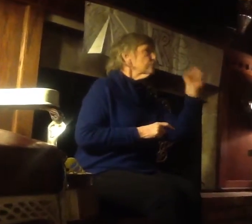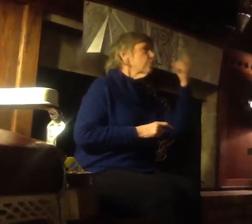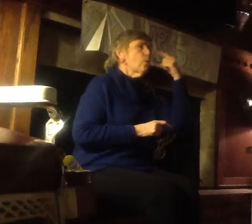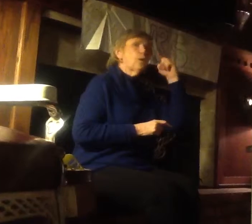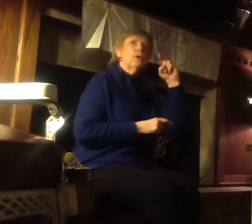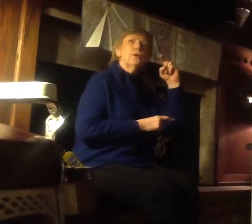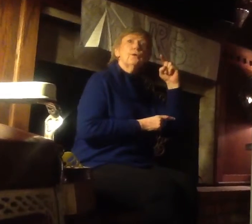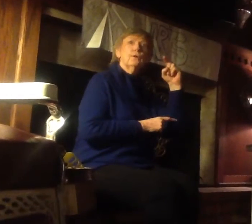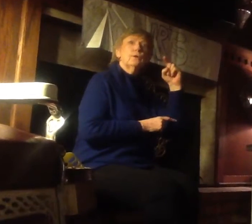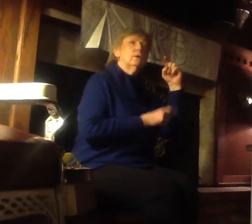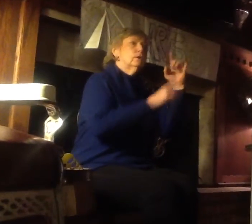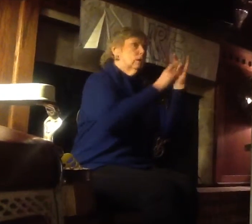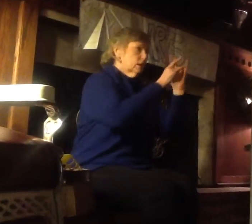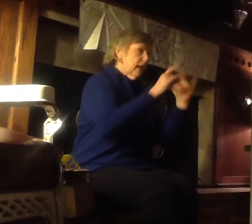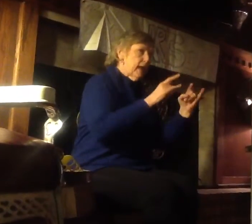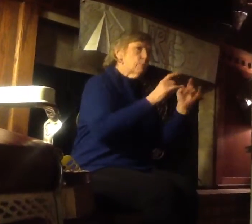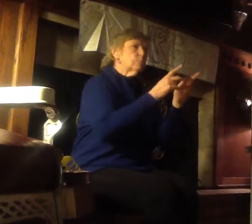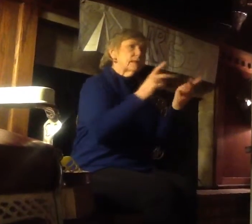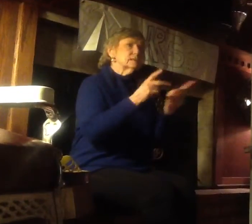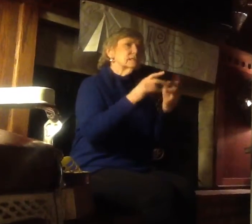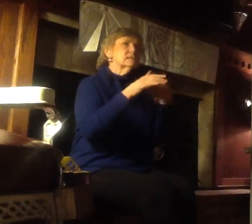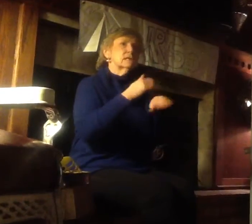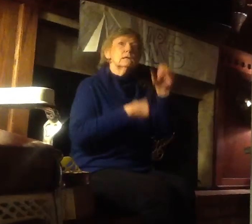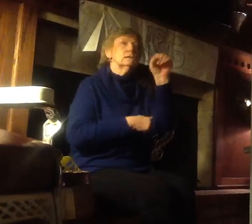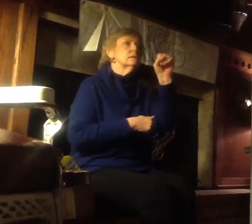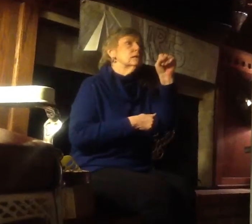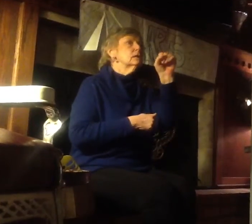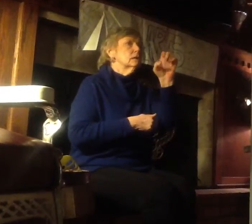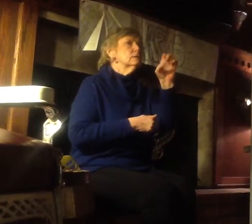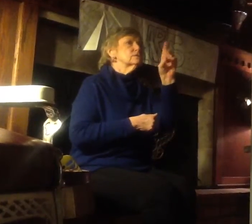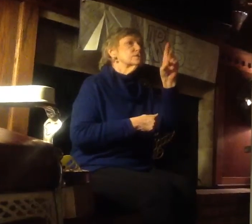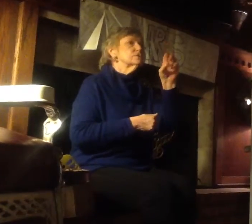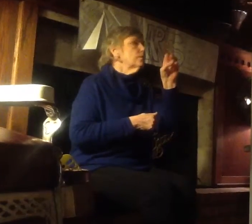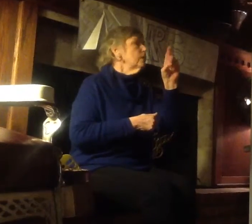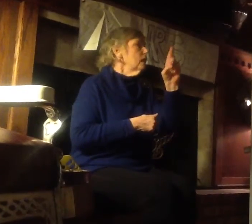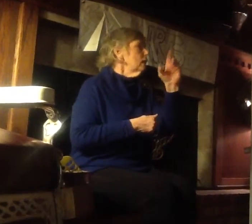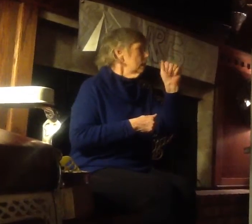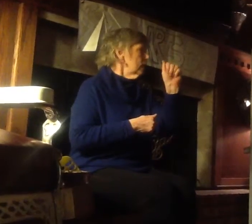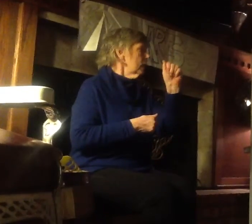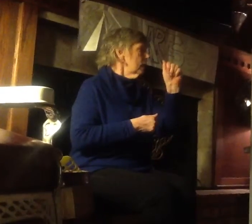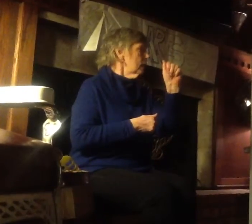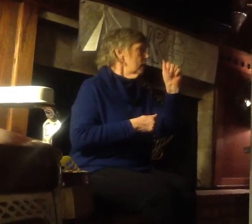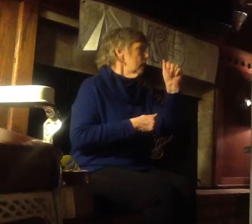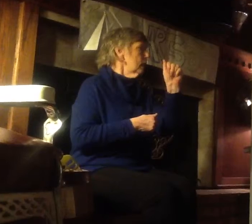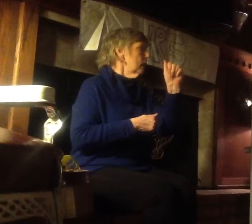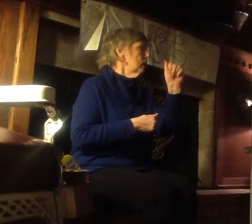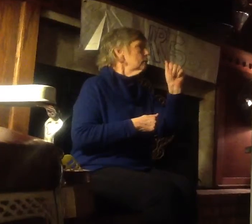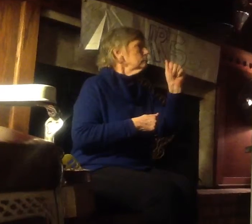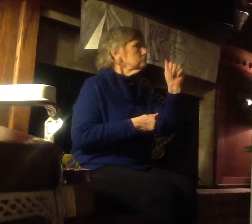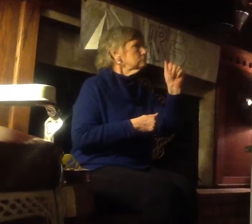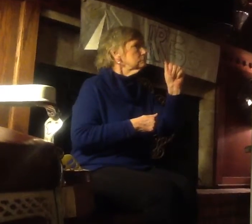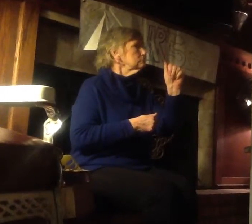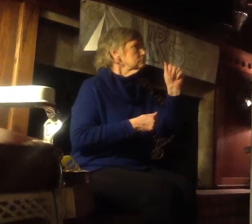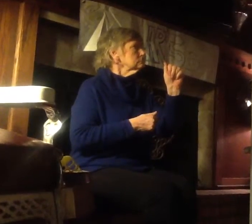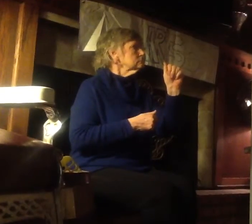websites for camp places in Sedona,